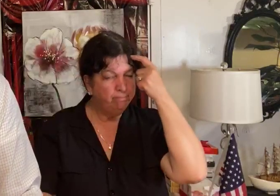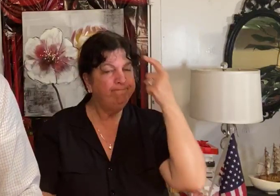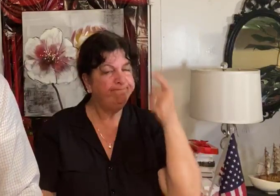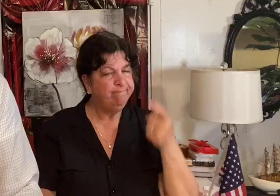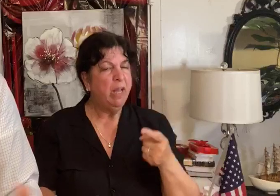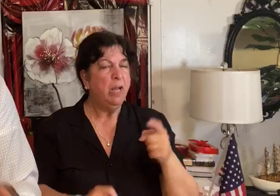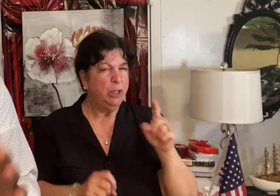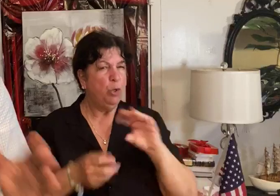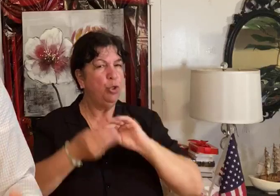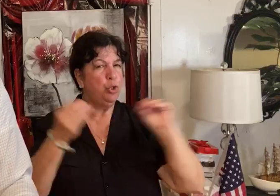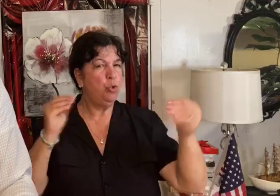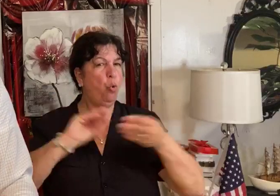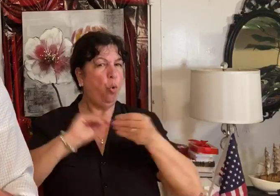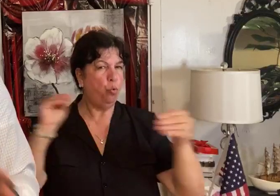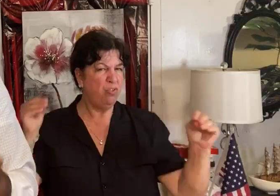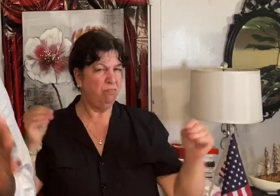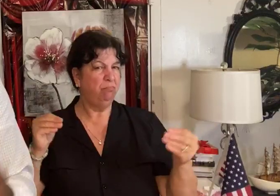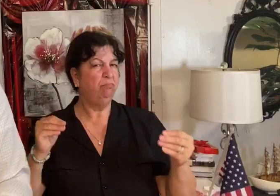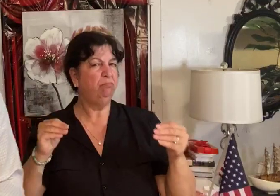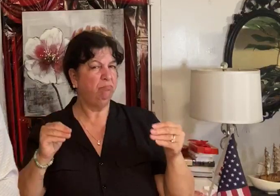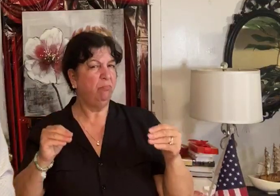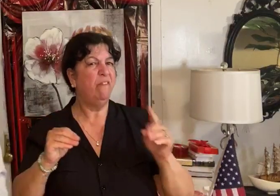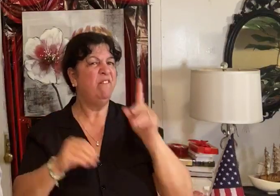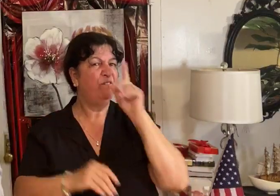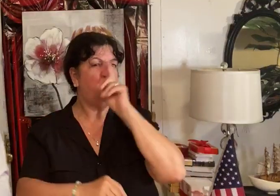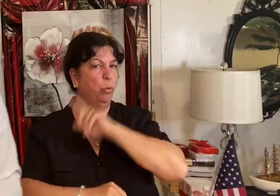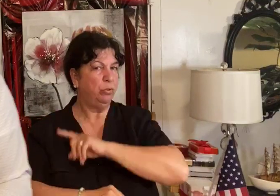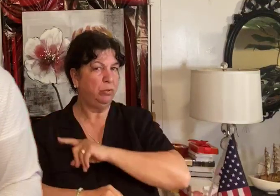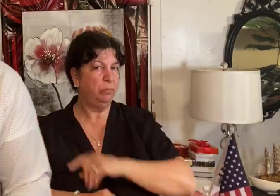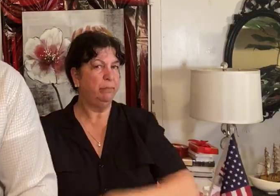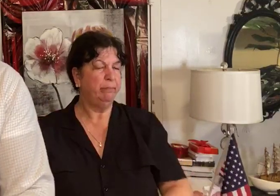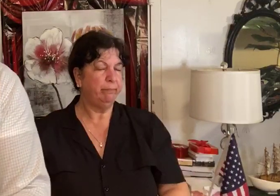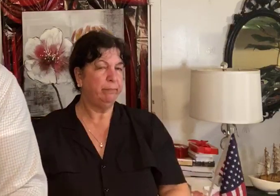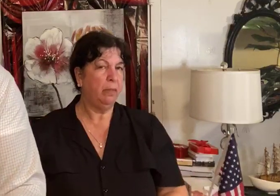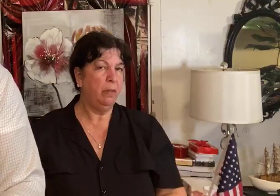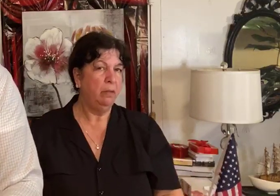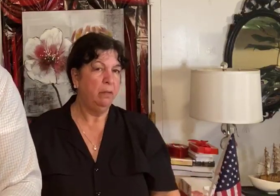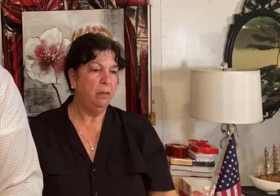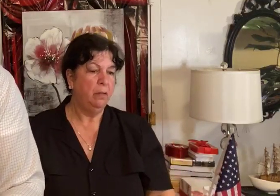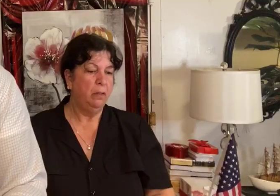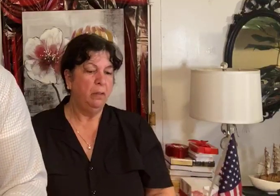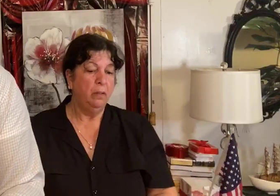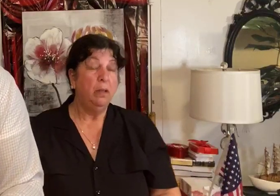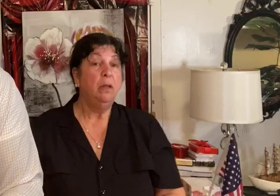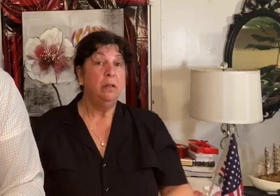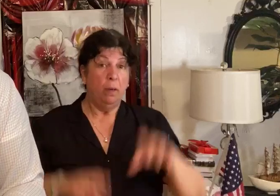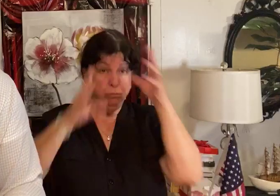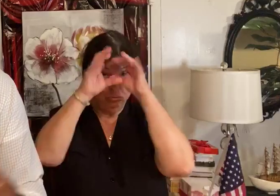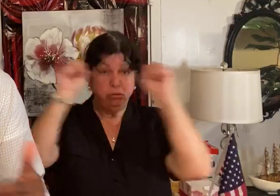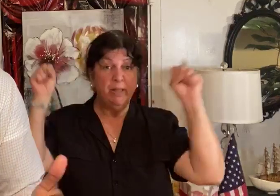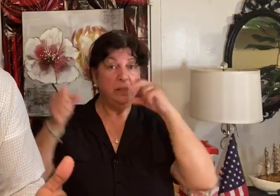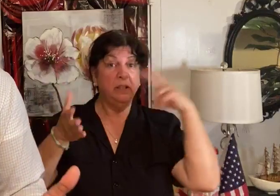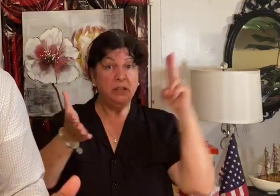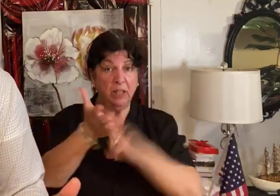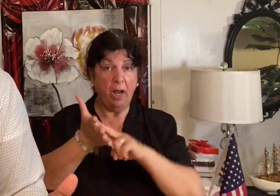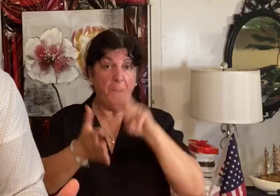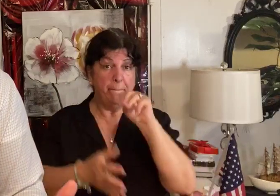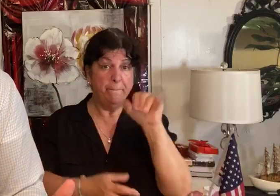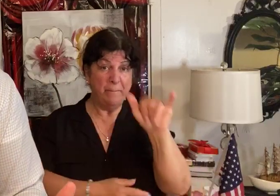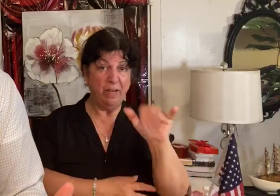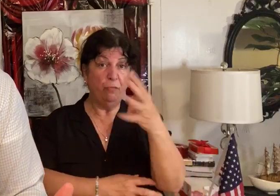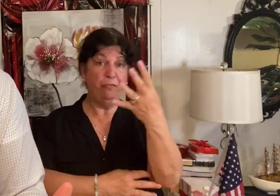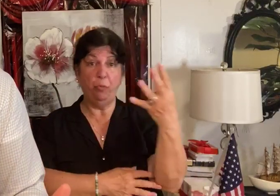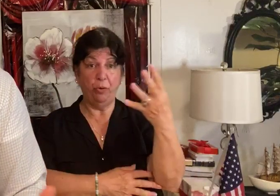the narrative and paint a picture that's false for you. He signed an executive order on May the